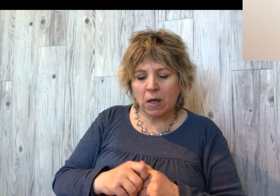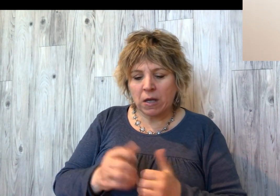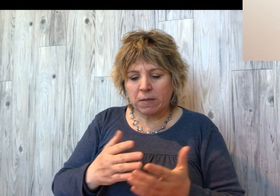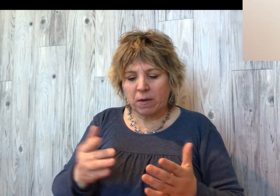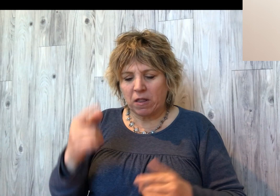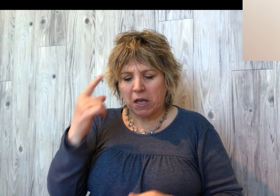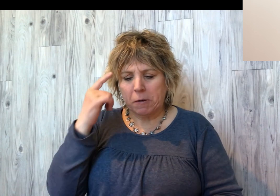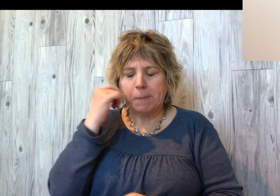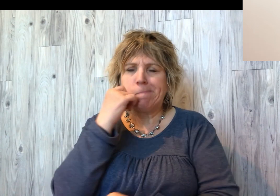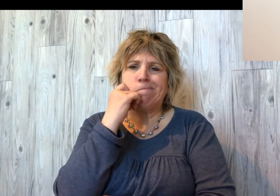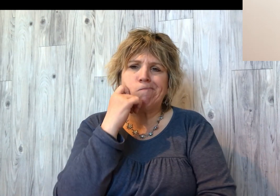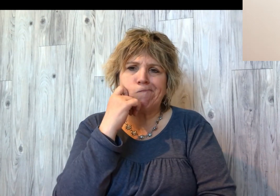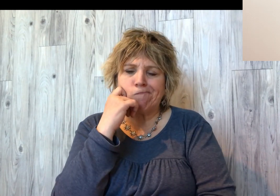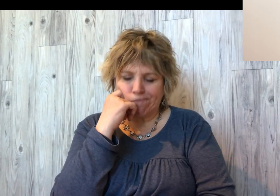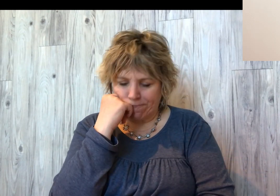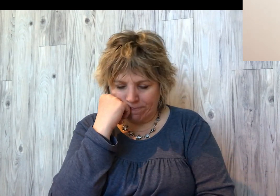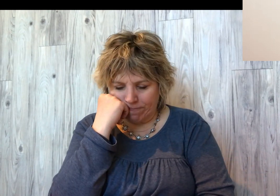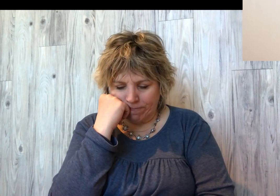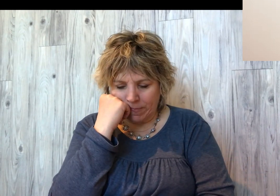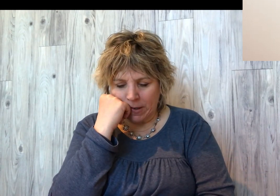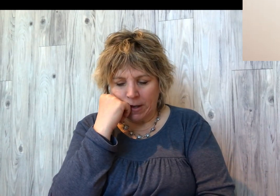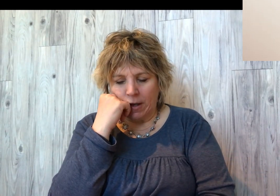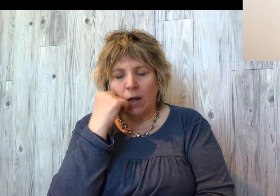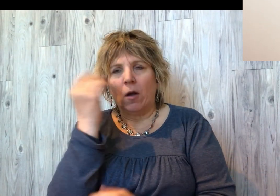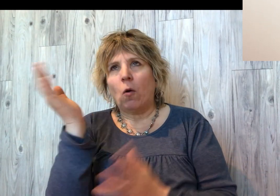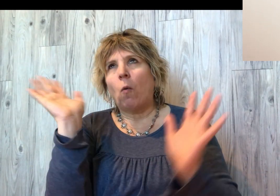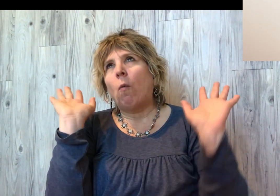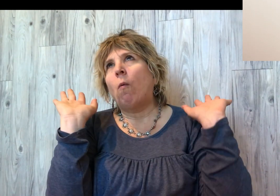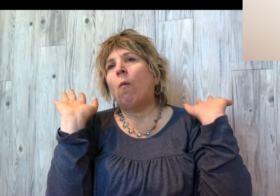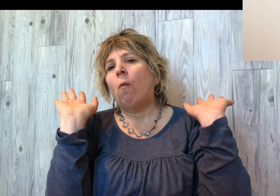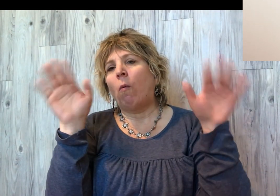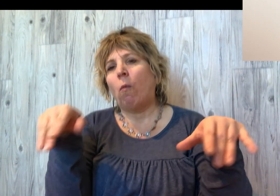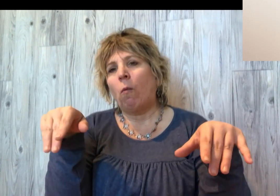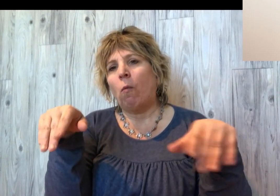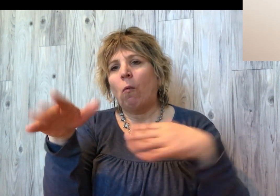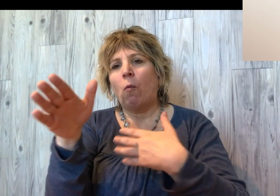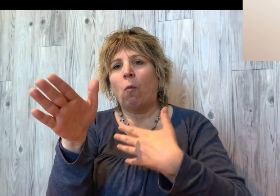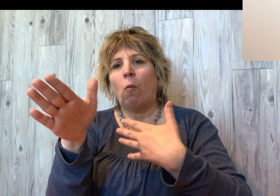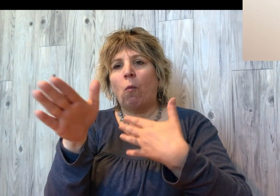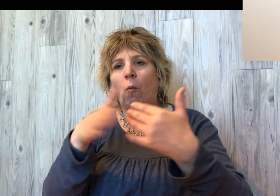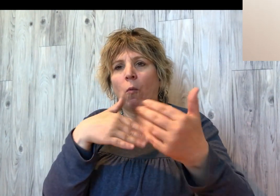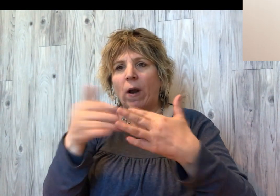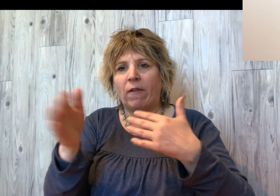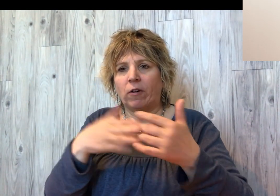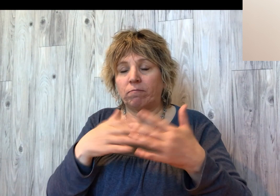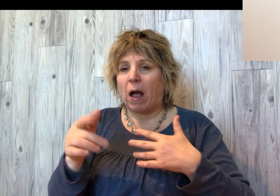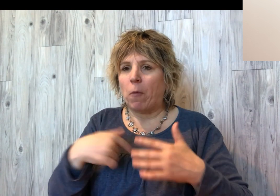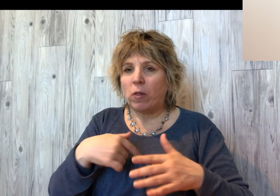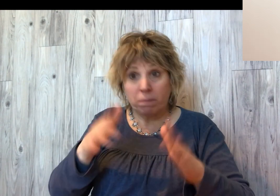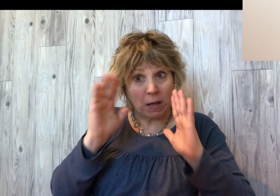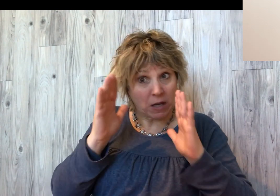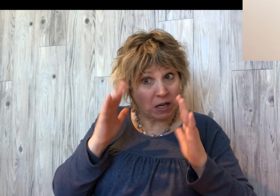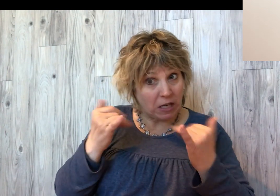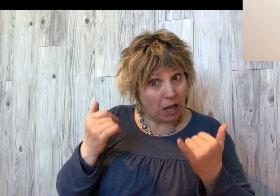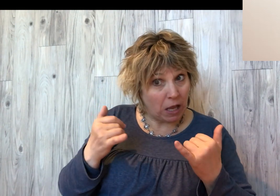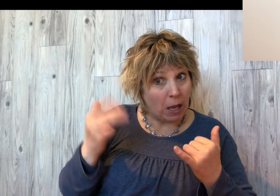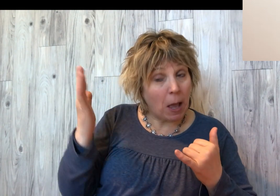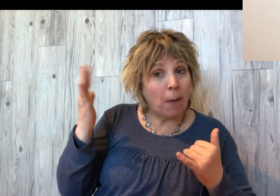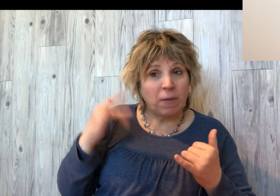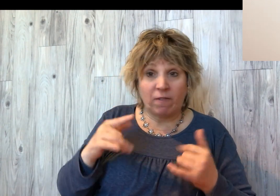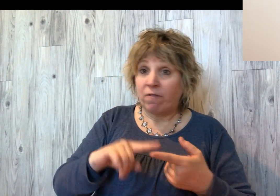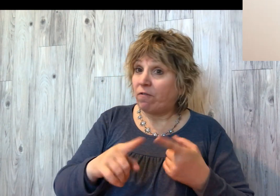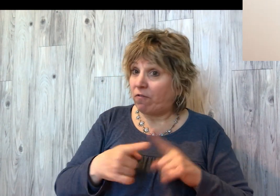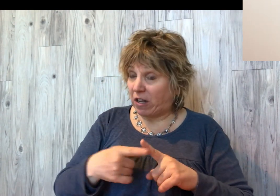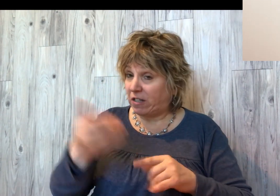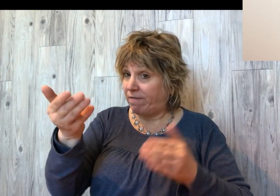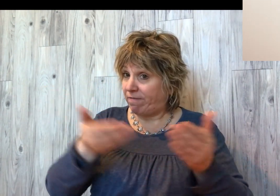know you're thinking this right now, man, whatever, Pastor Dan, whatever. You know, I'm only listening today. I'm only paying attention today